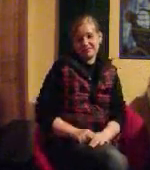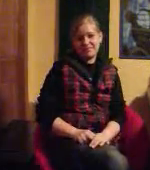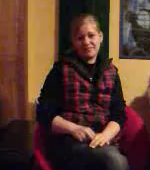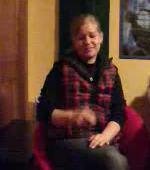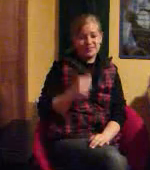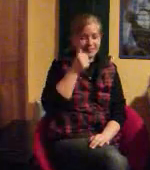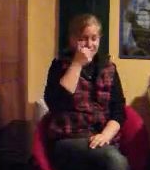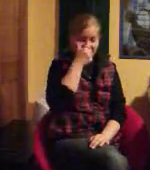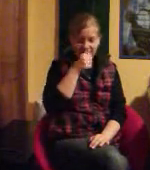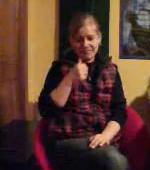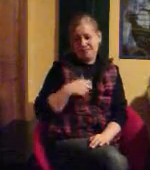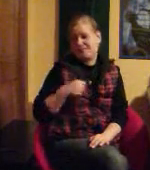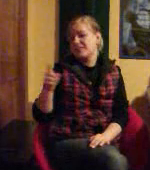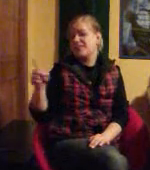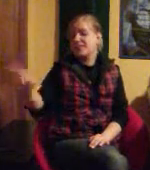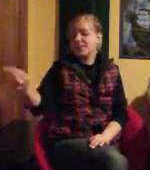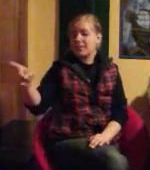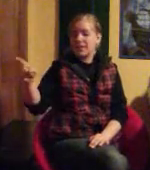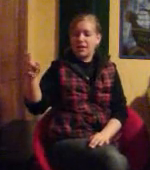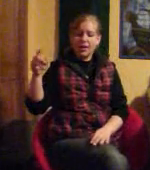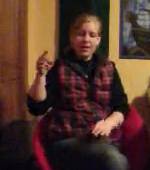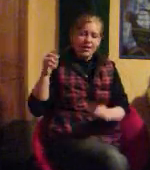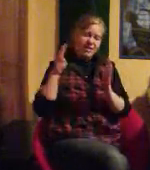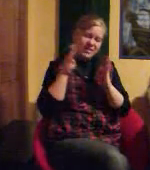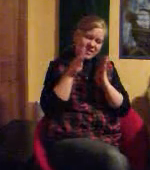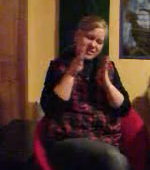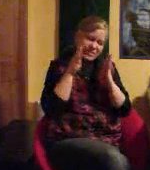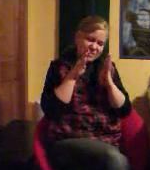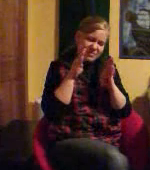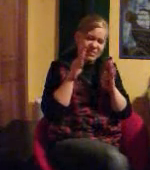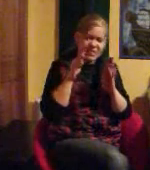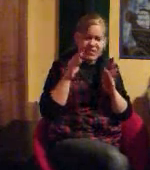She was smaller than her mother's desk and smaller than a rake.